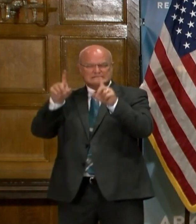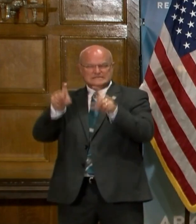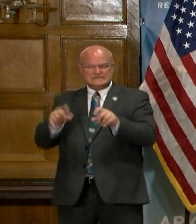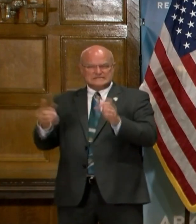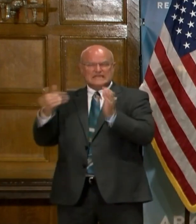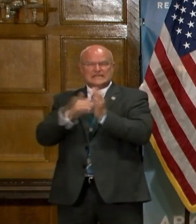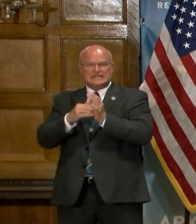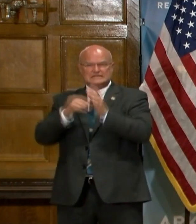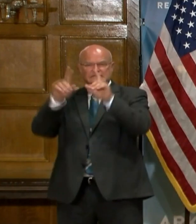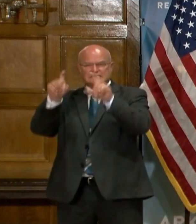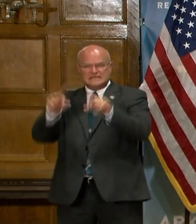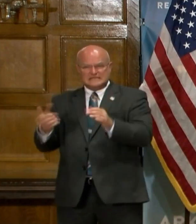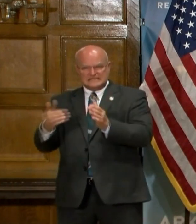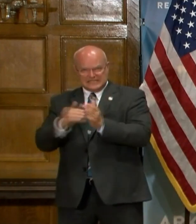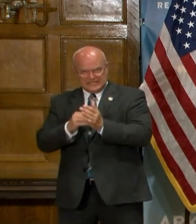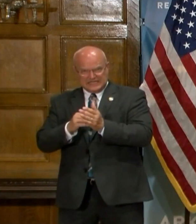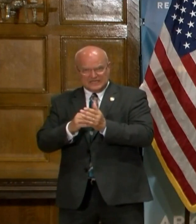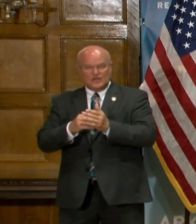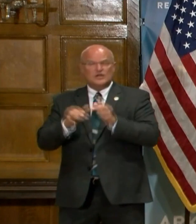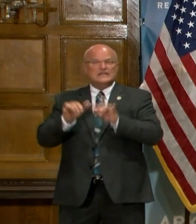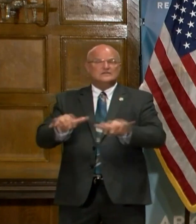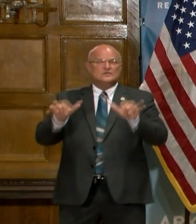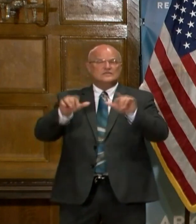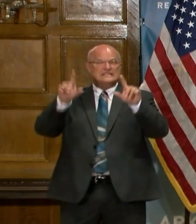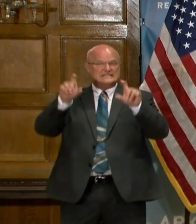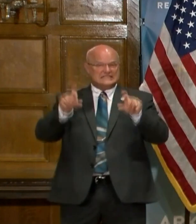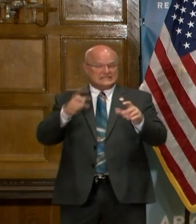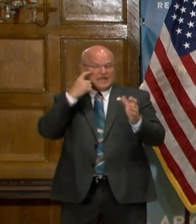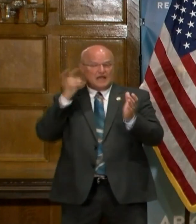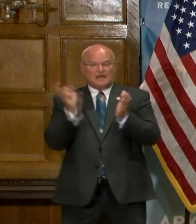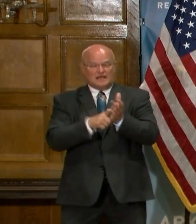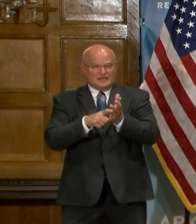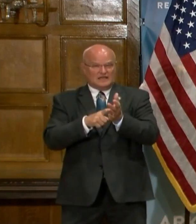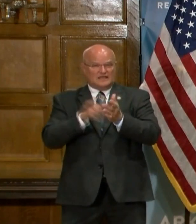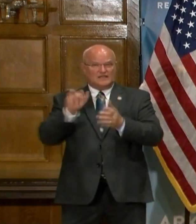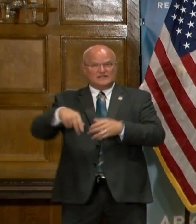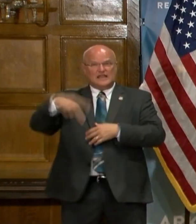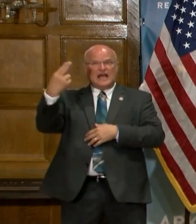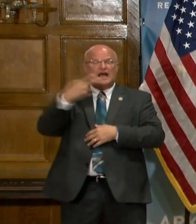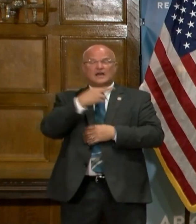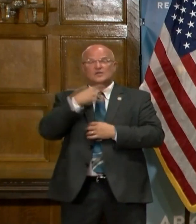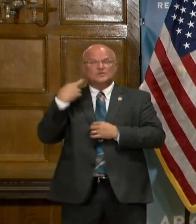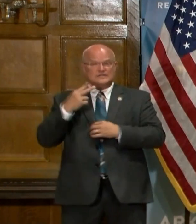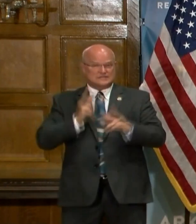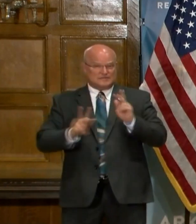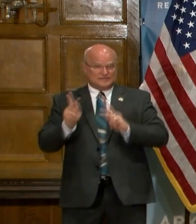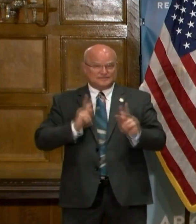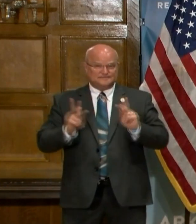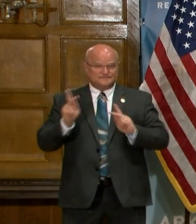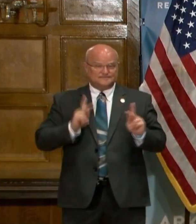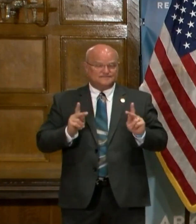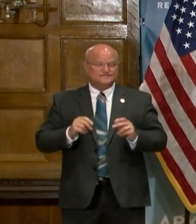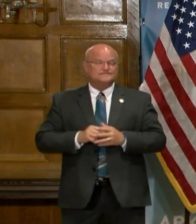were detected when we did routine testing of those high-risk residents.